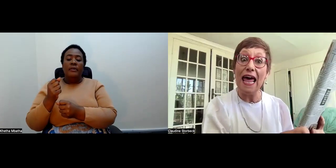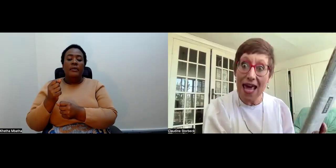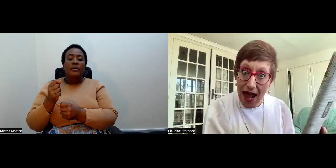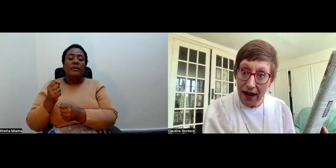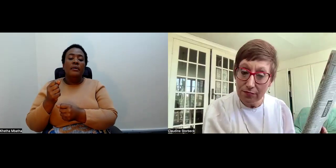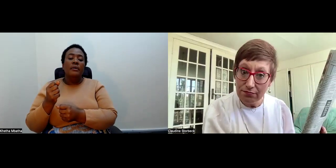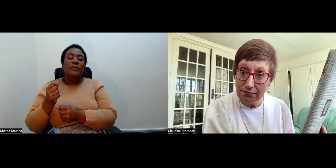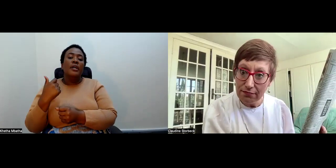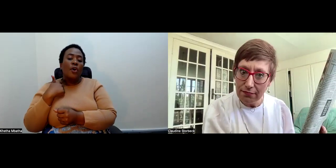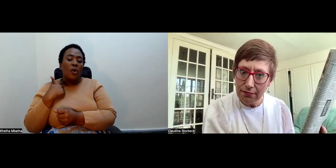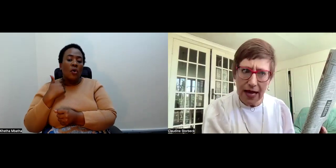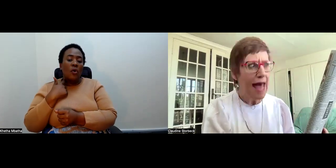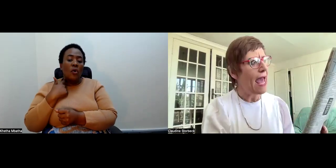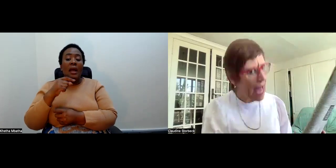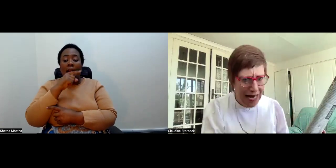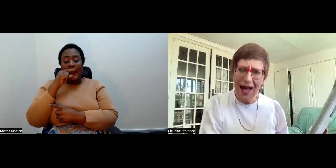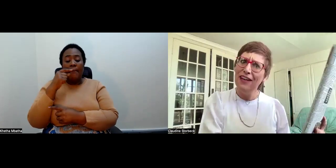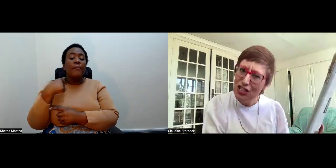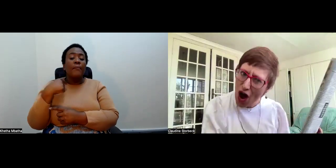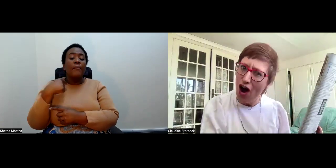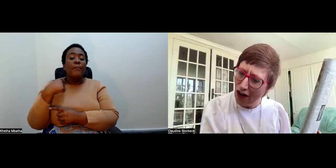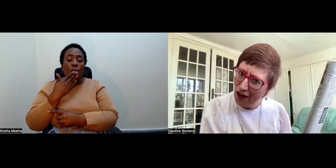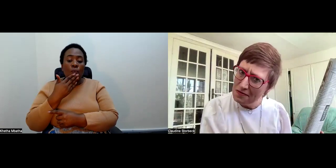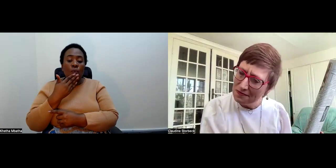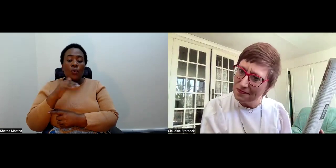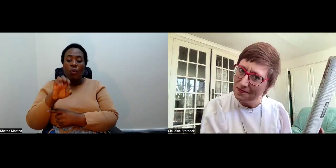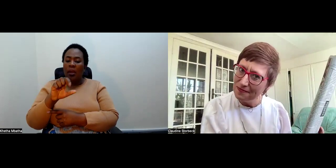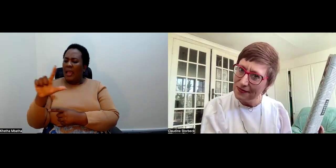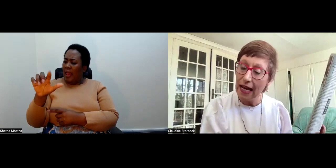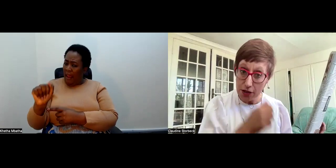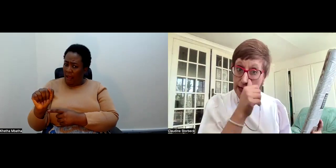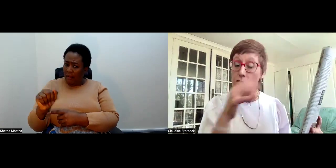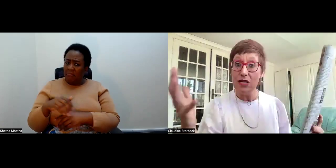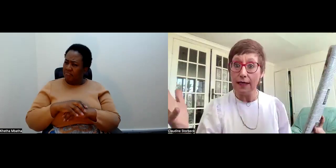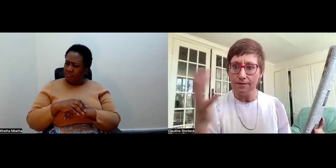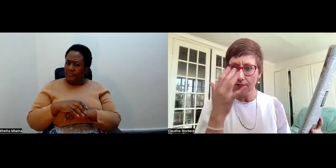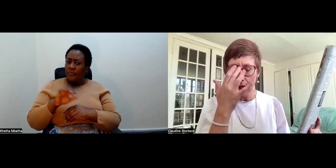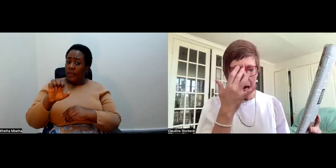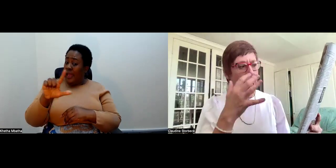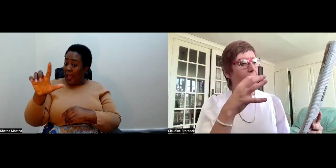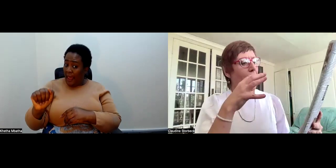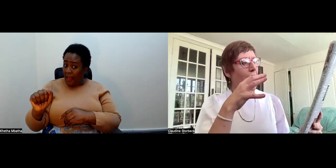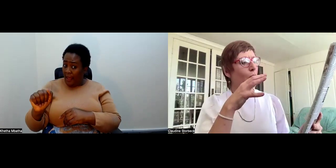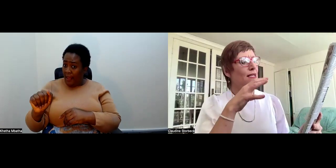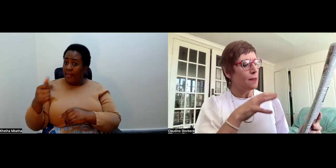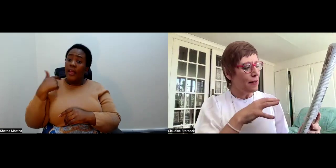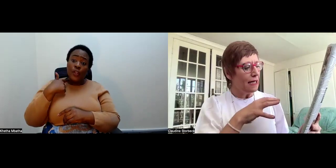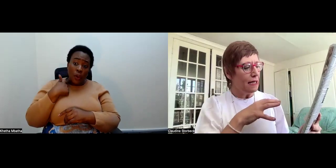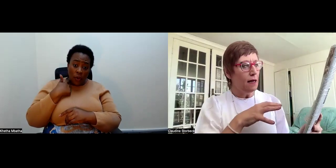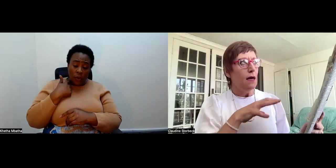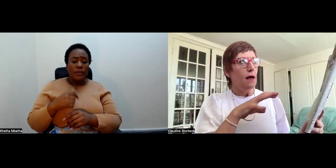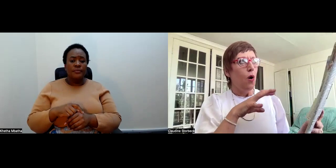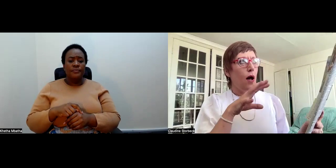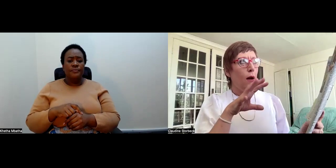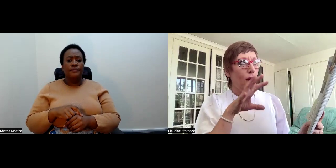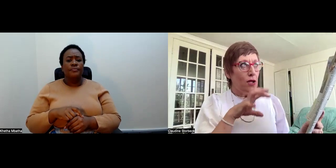is Ella. Ella the dog. Okay, so that's reading. I would